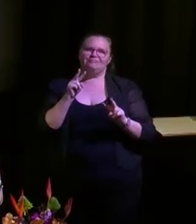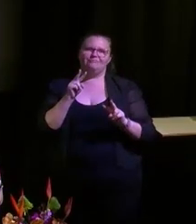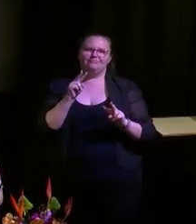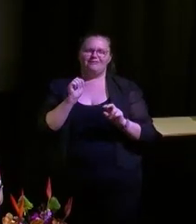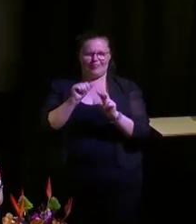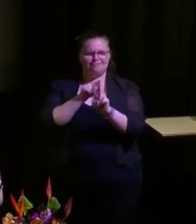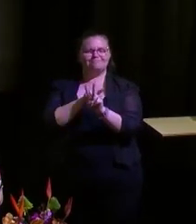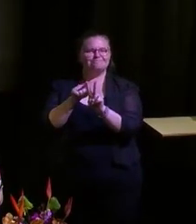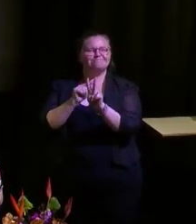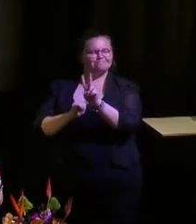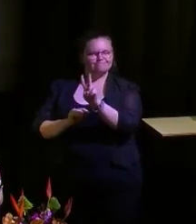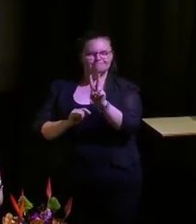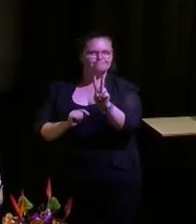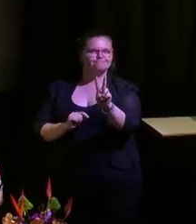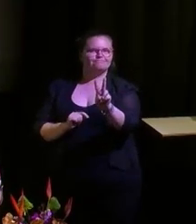walking together too.